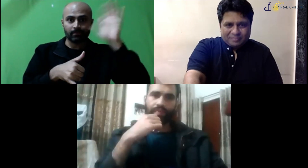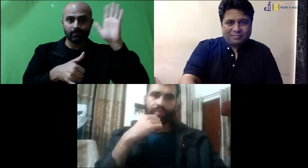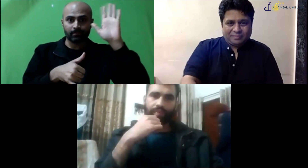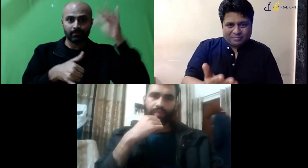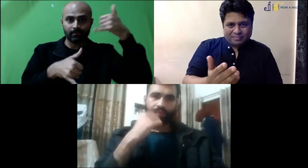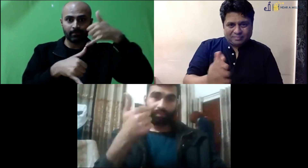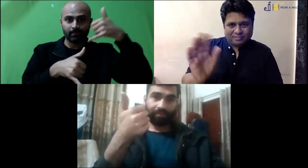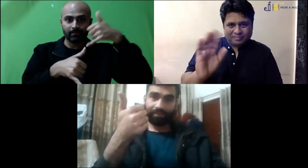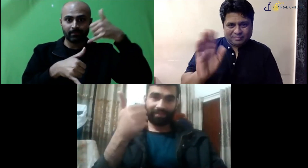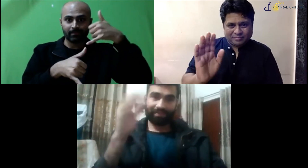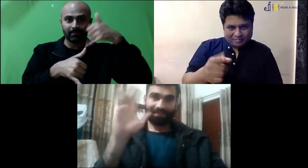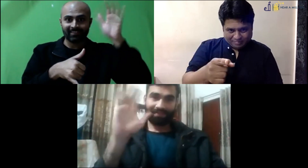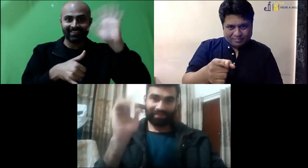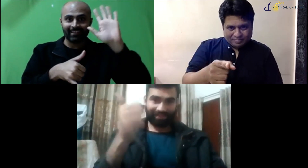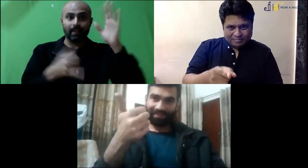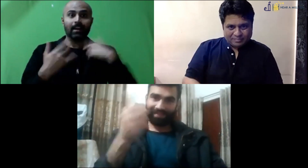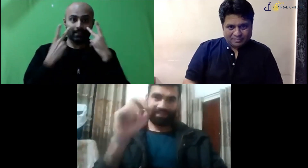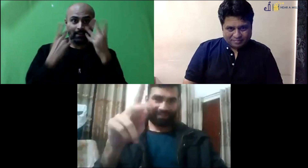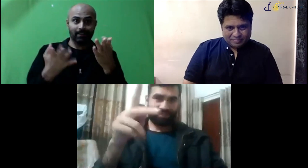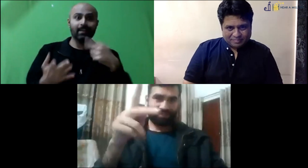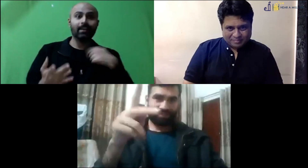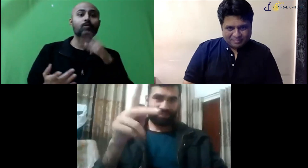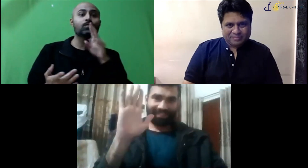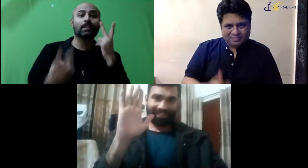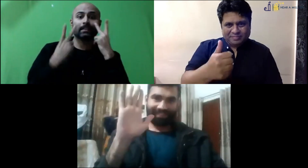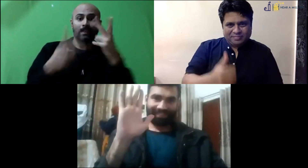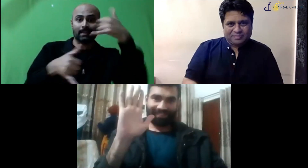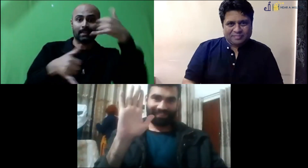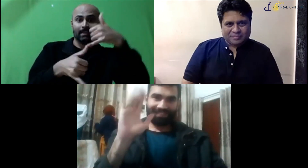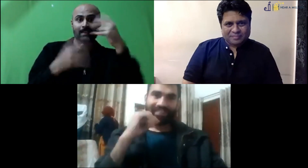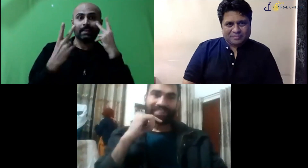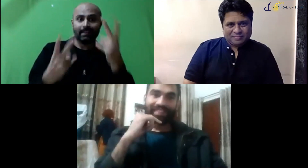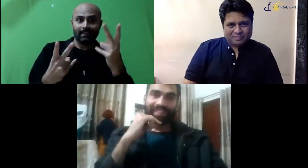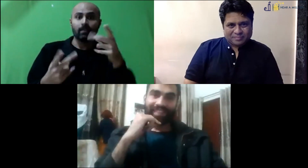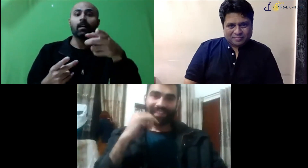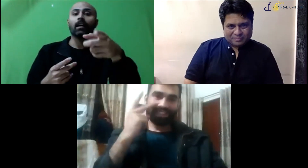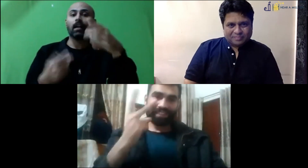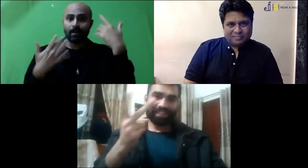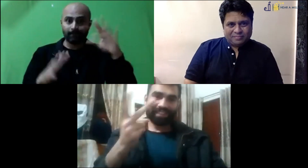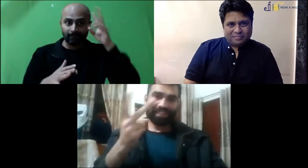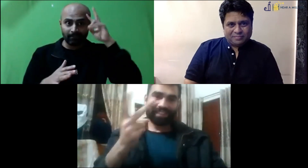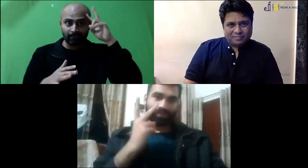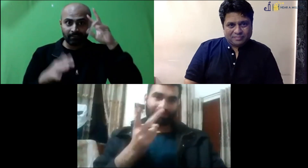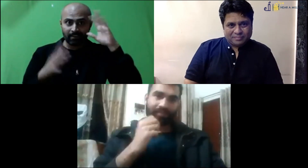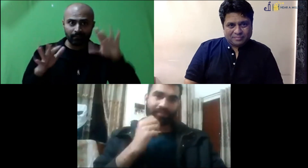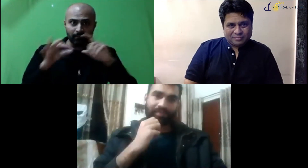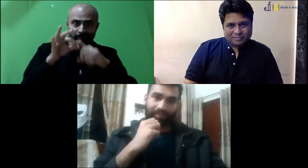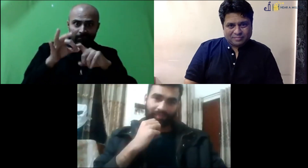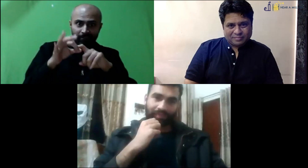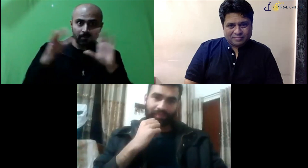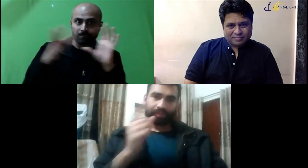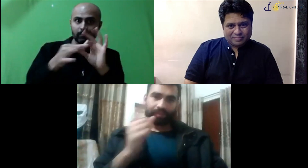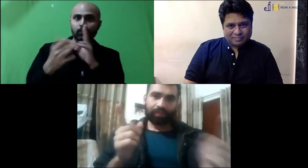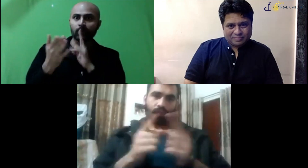Okay, Chintu. Hello, Chintu. Yes, we can see you. Sunil can see you. Do you have